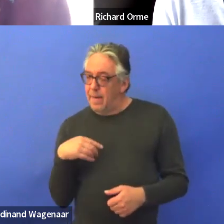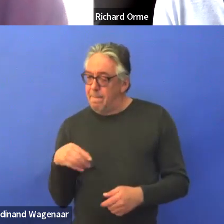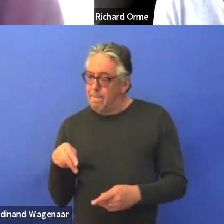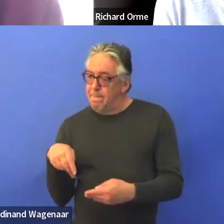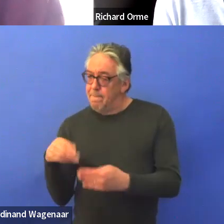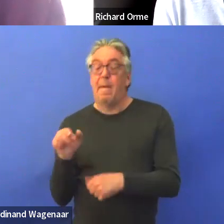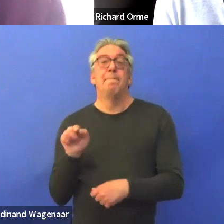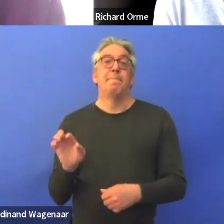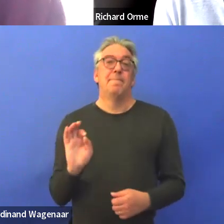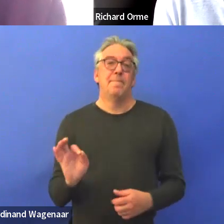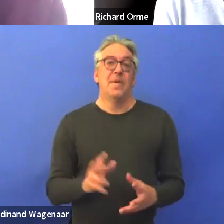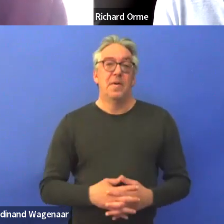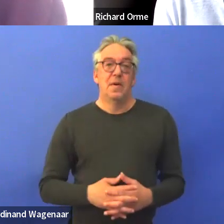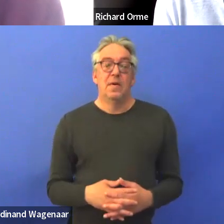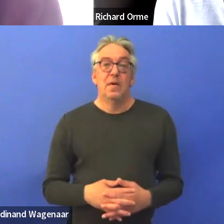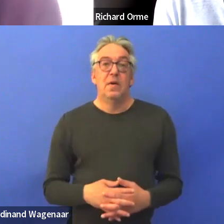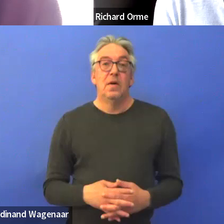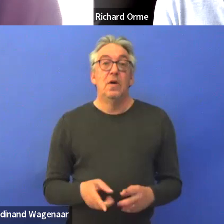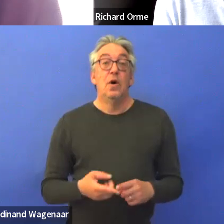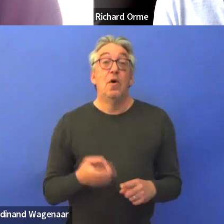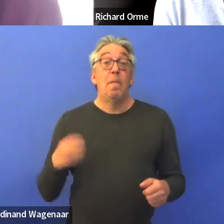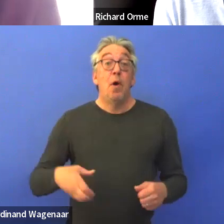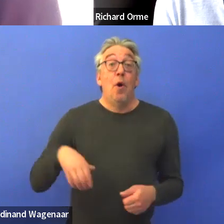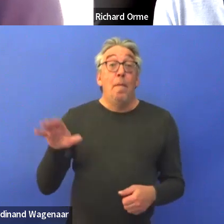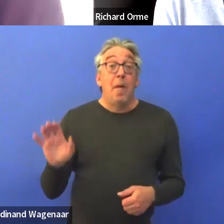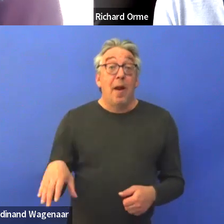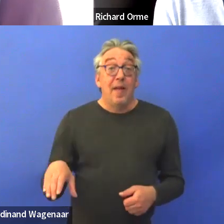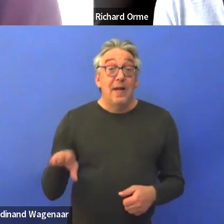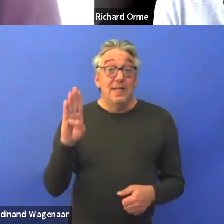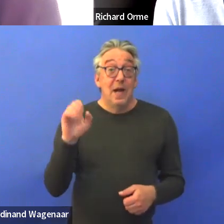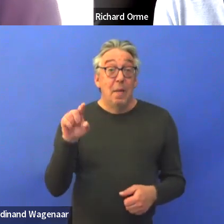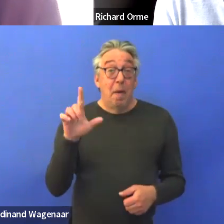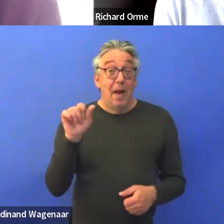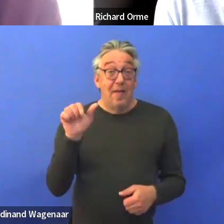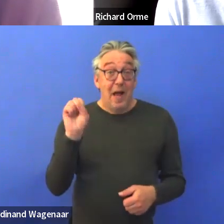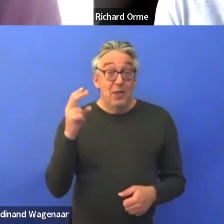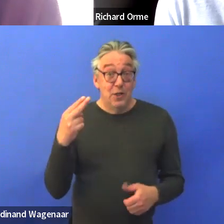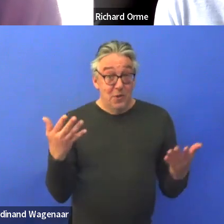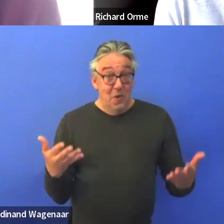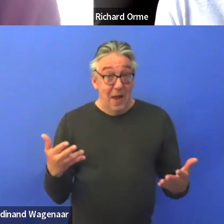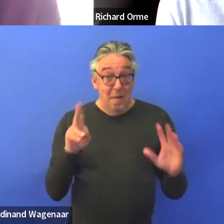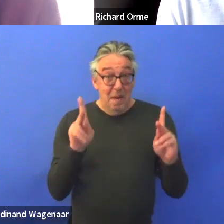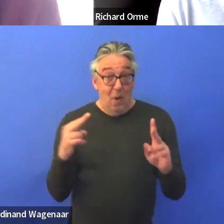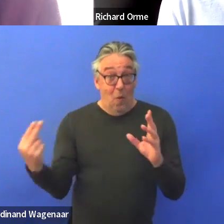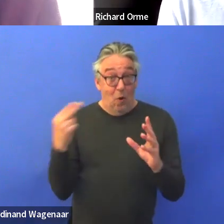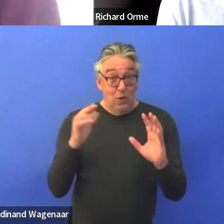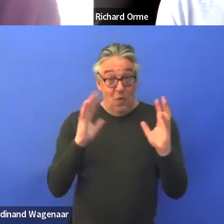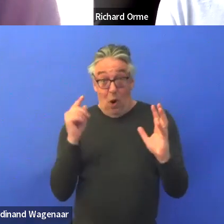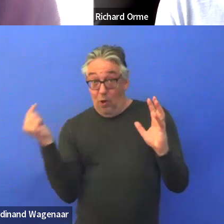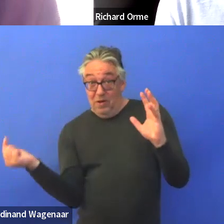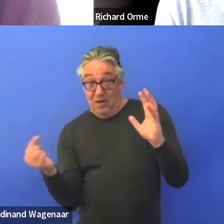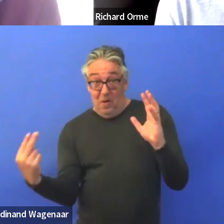Yeah. So it's from Bangladesh. We have audience all around the world today, and it's about